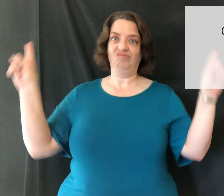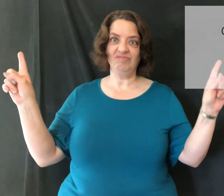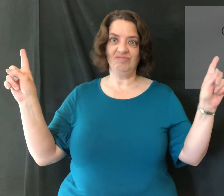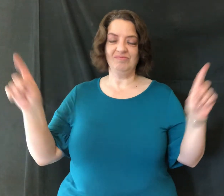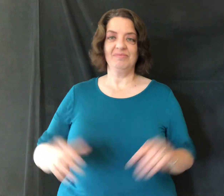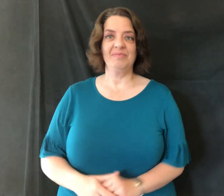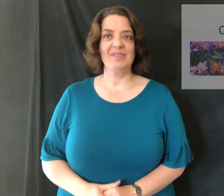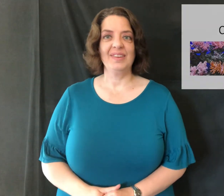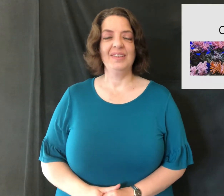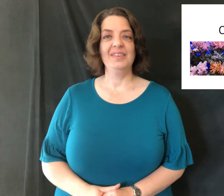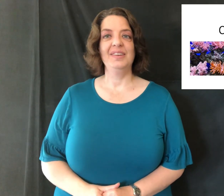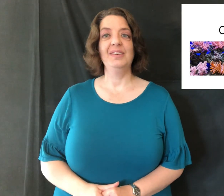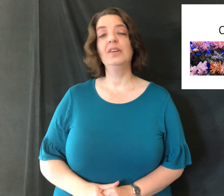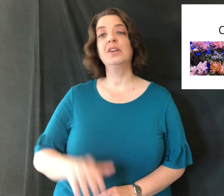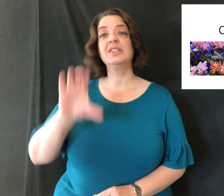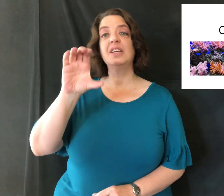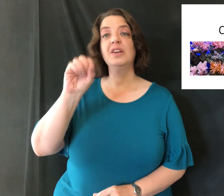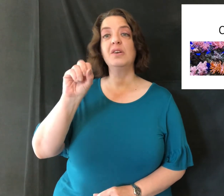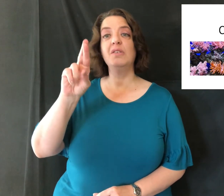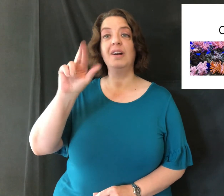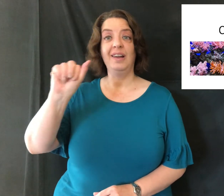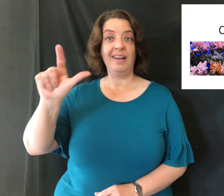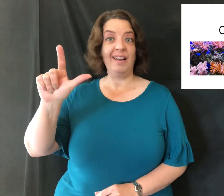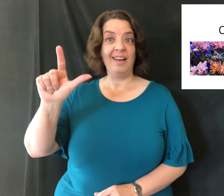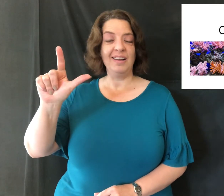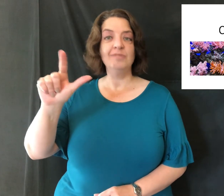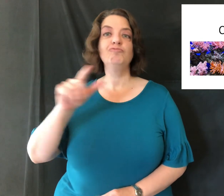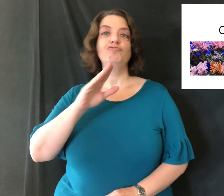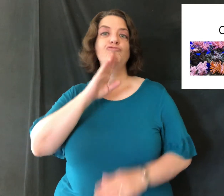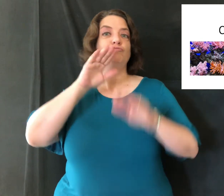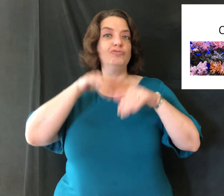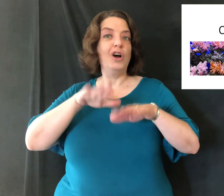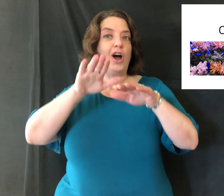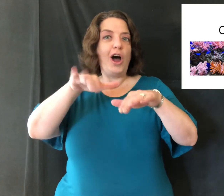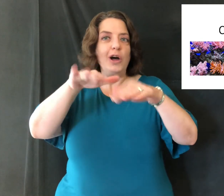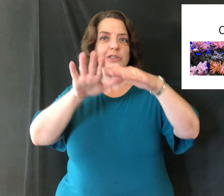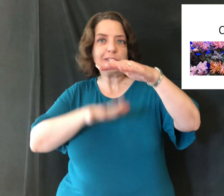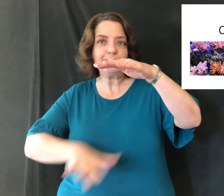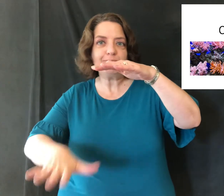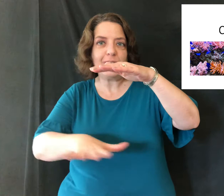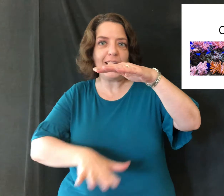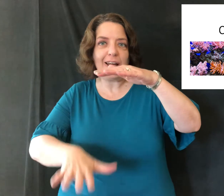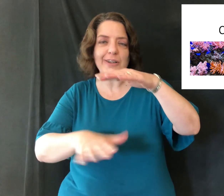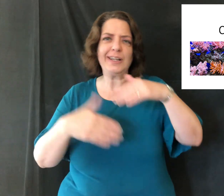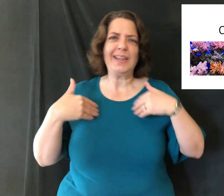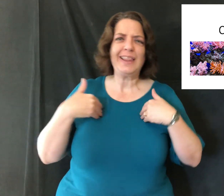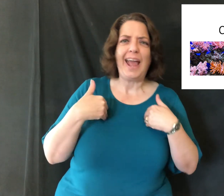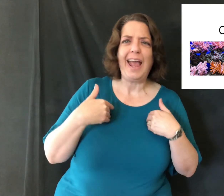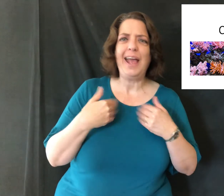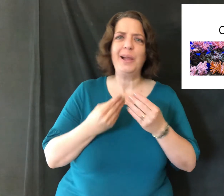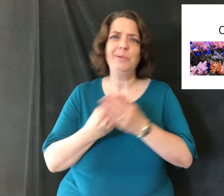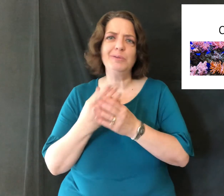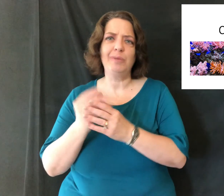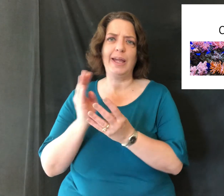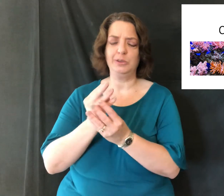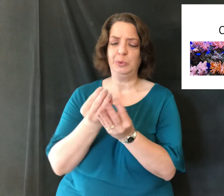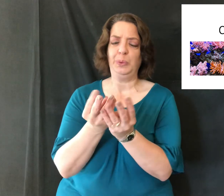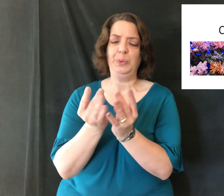but the meaning is completely different. Coral is under the ocean and it's animals